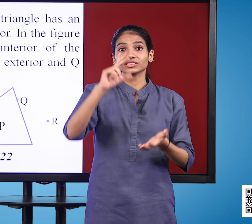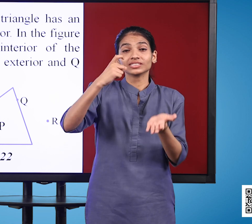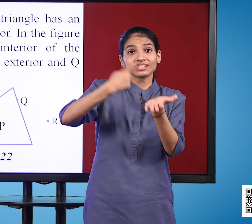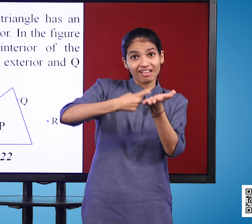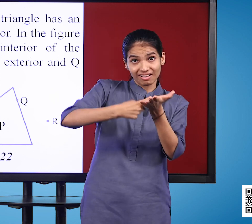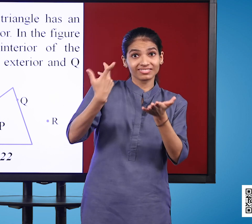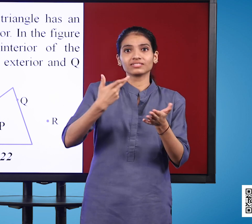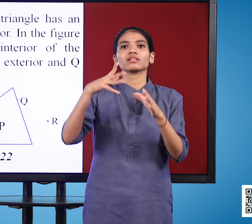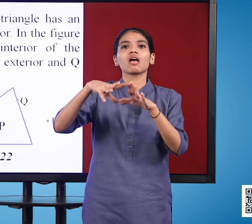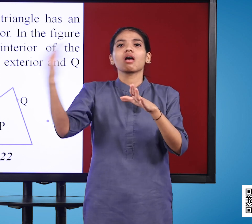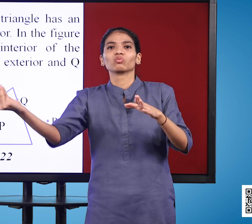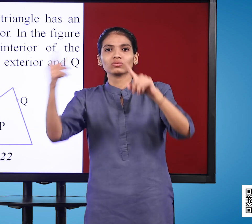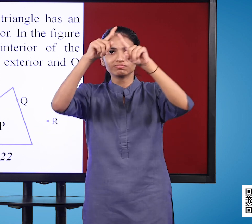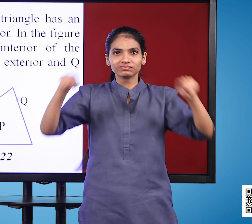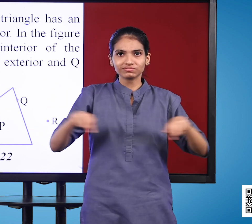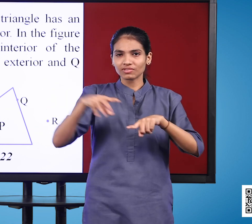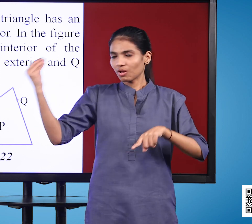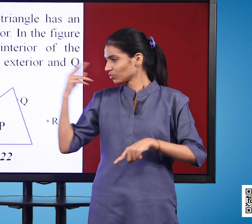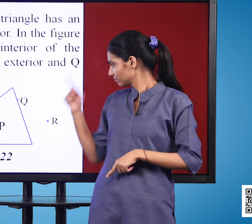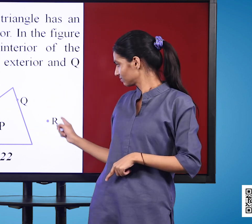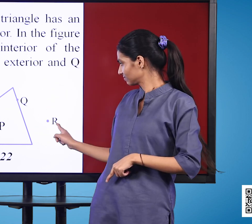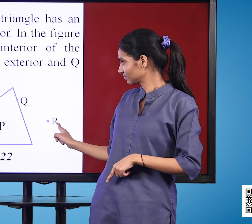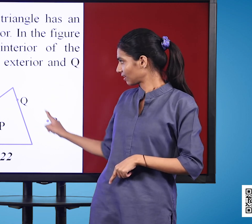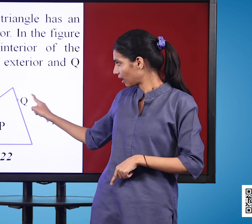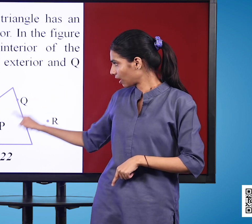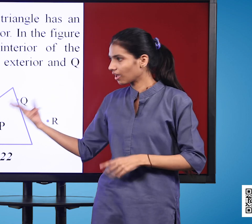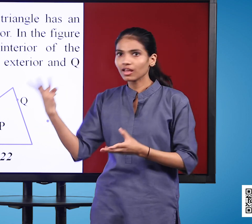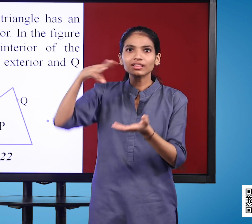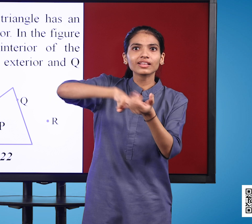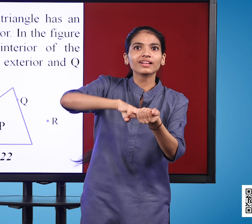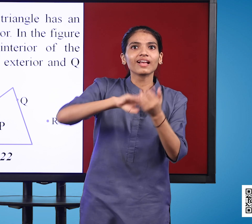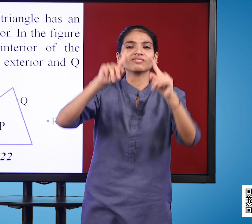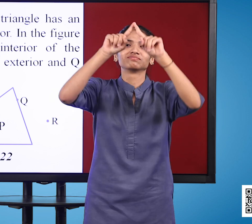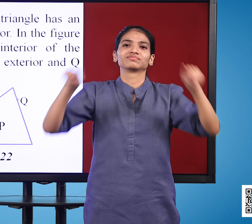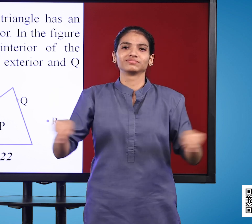R is in the exterior, and Q on the triangle.